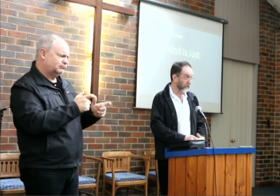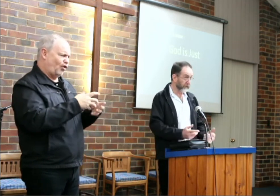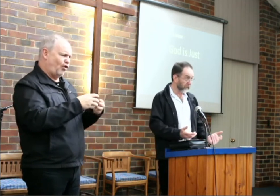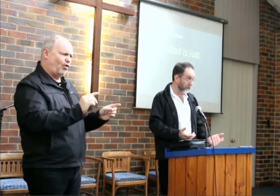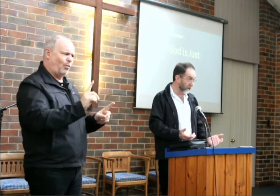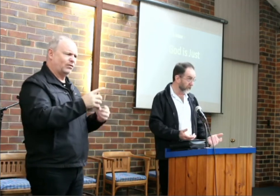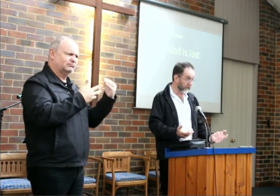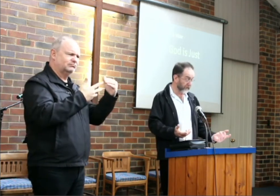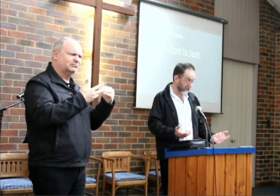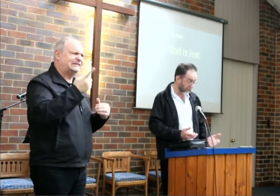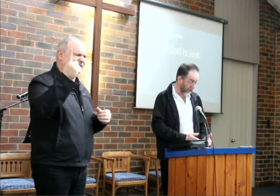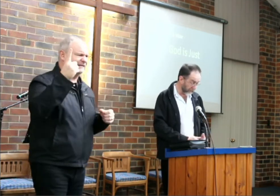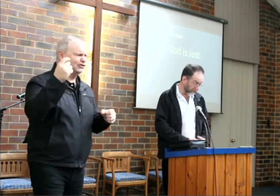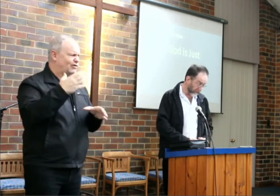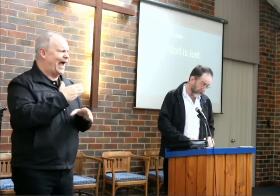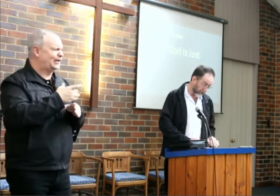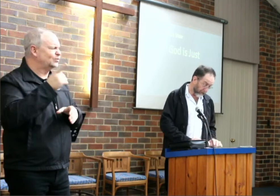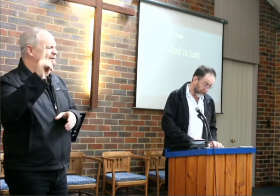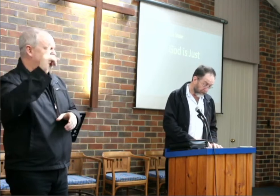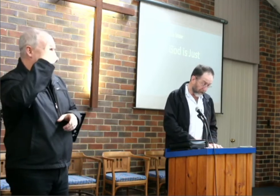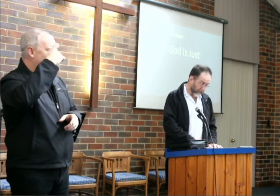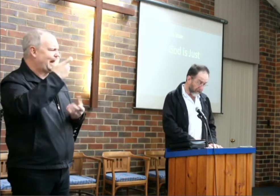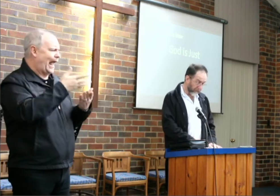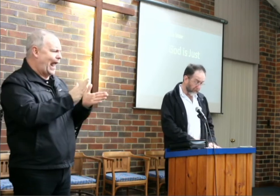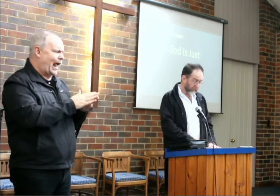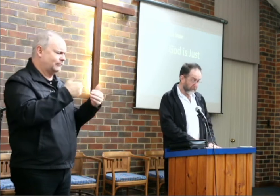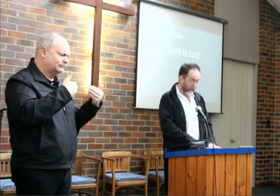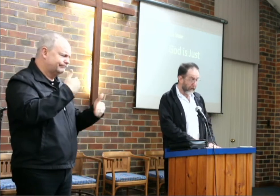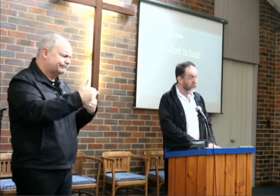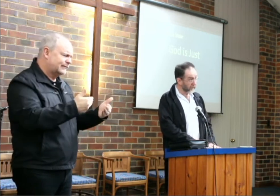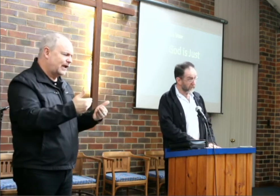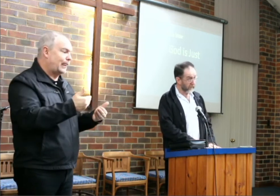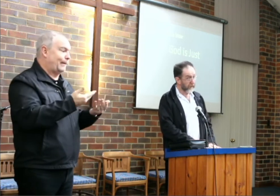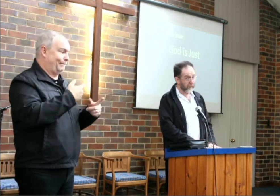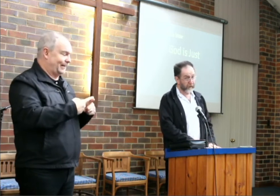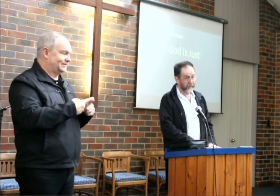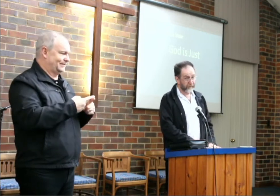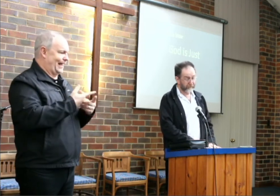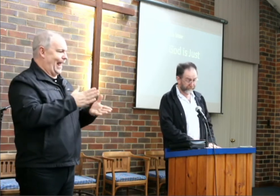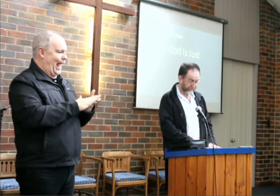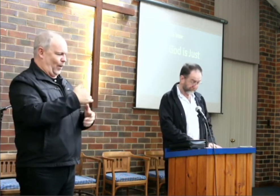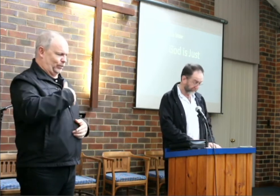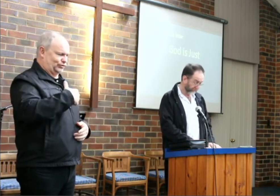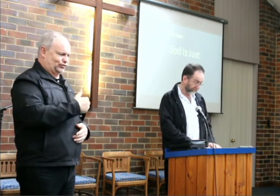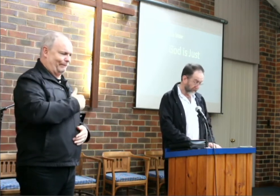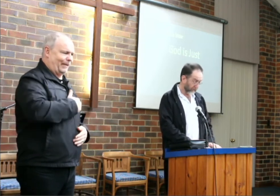Well, he's the creator, he gets to say what happens. And therefore, how we are to behave.